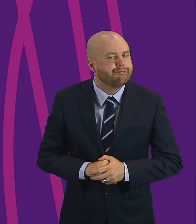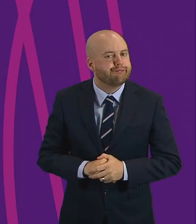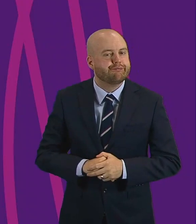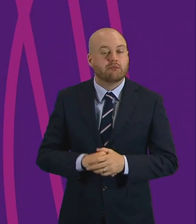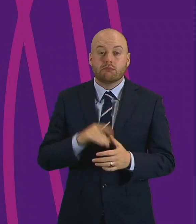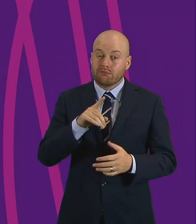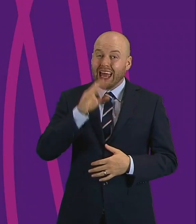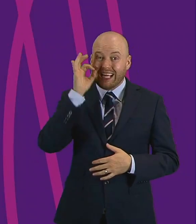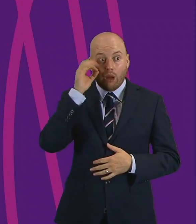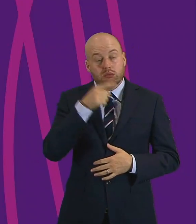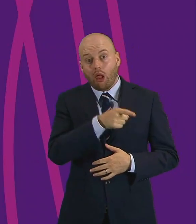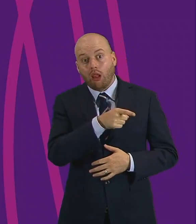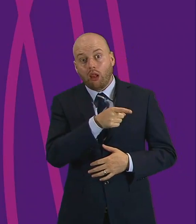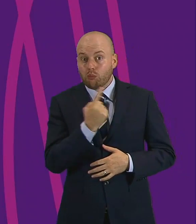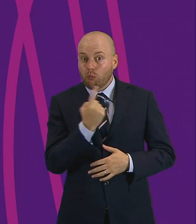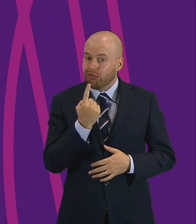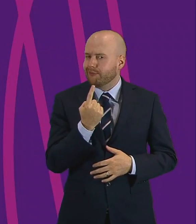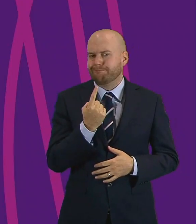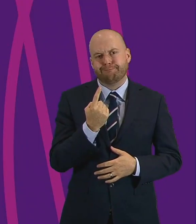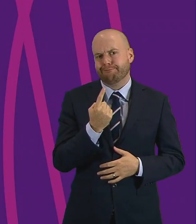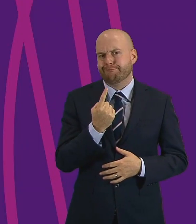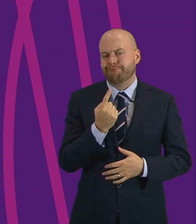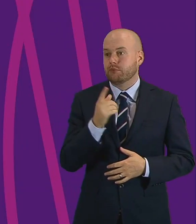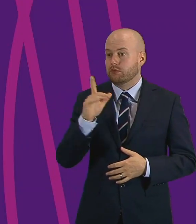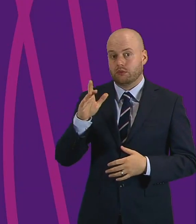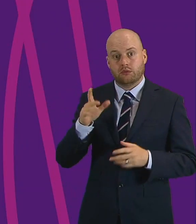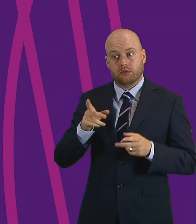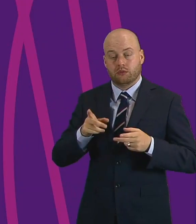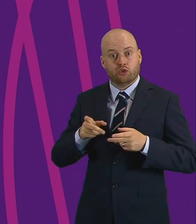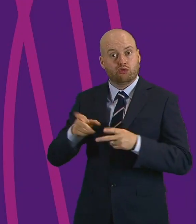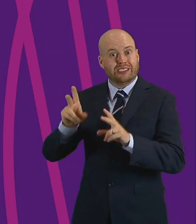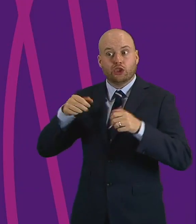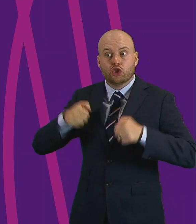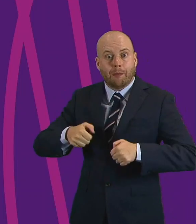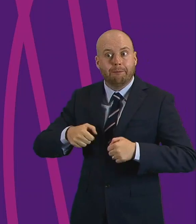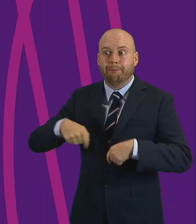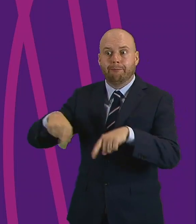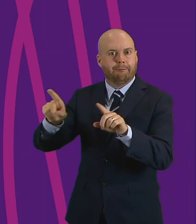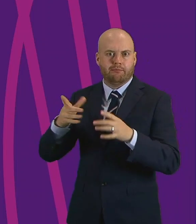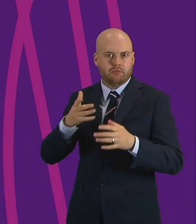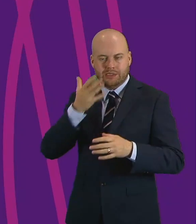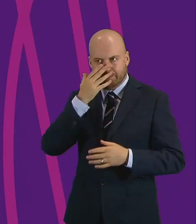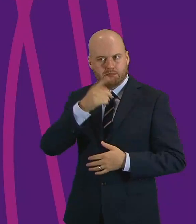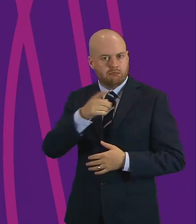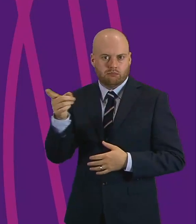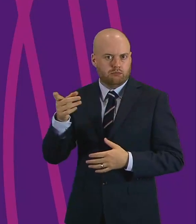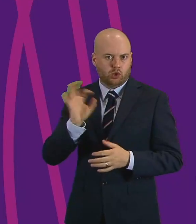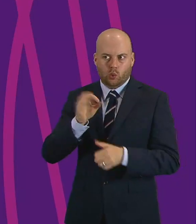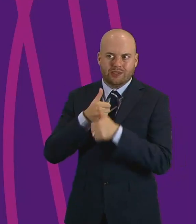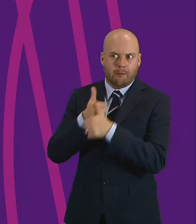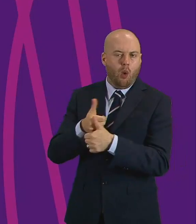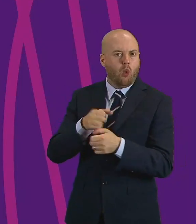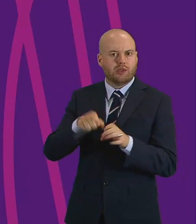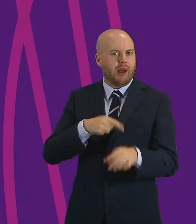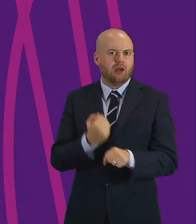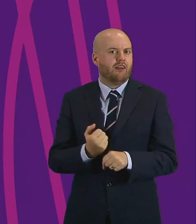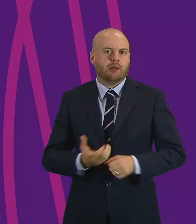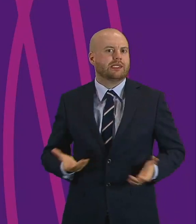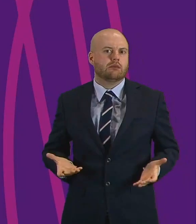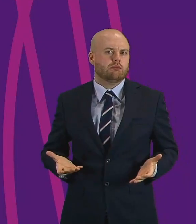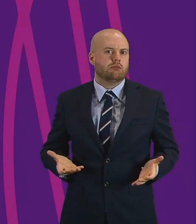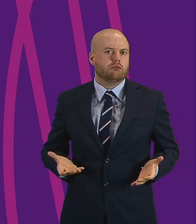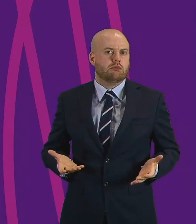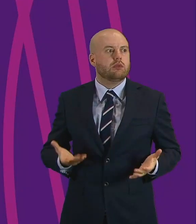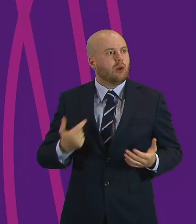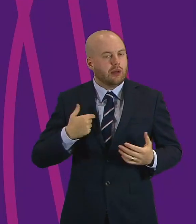letting down, because right now our high street shops are being failed by this current government. So I'm pleased to say that the Scottish Conservatives are currently calling for support to